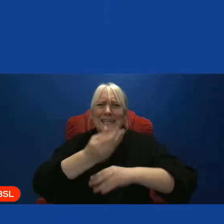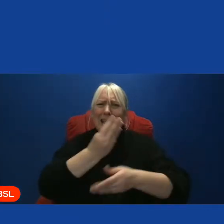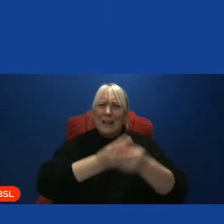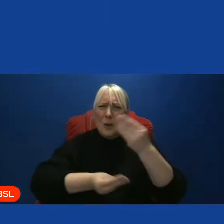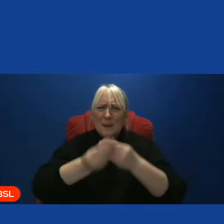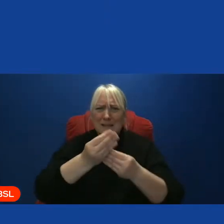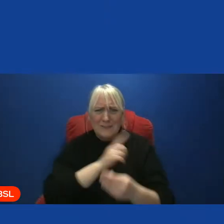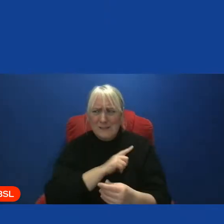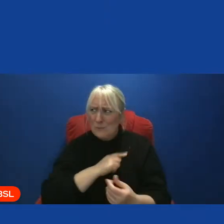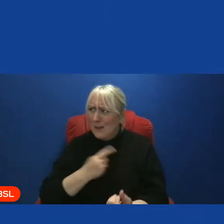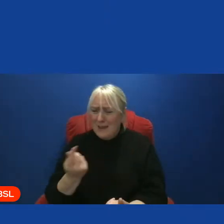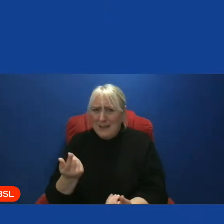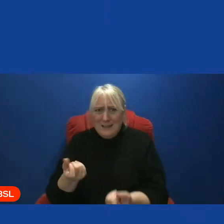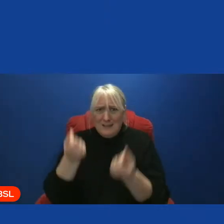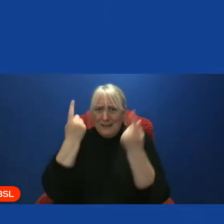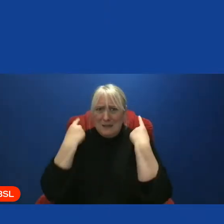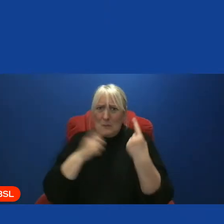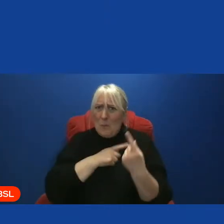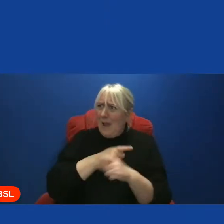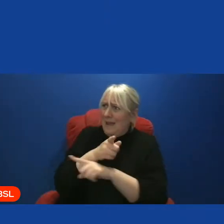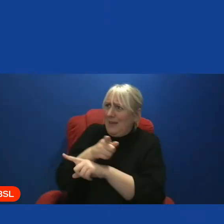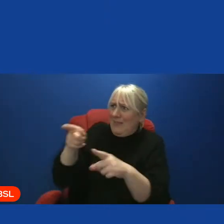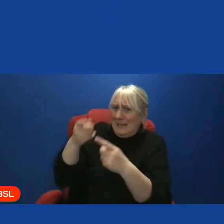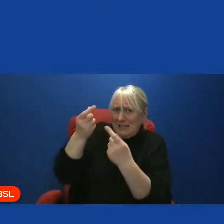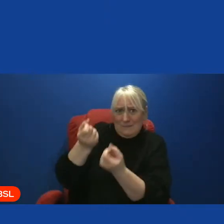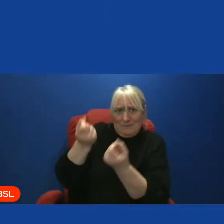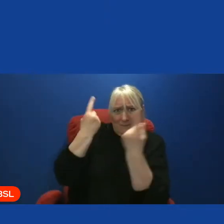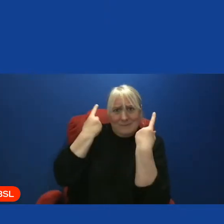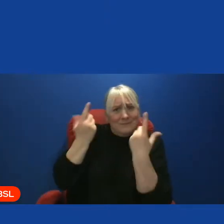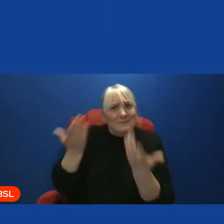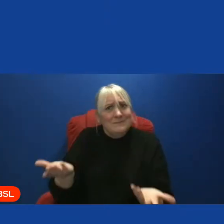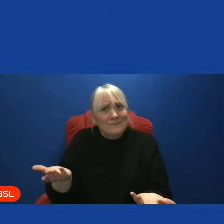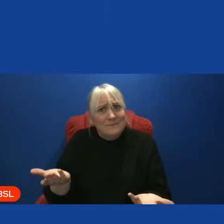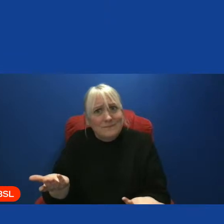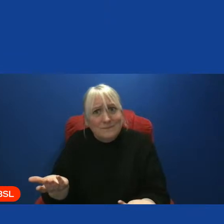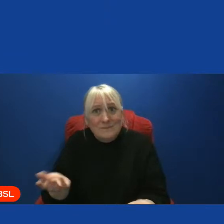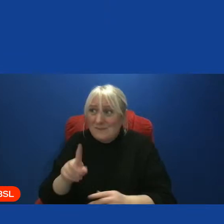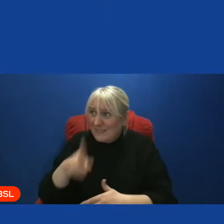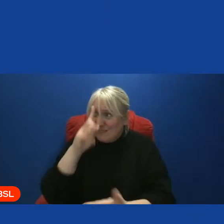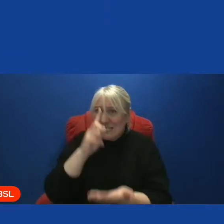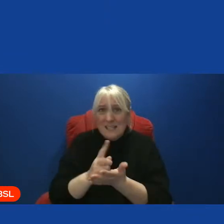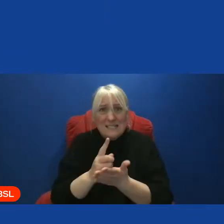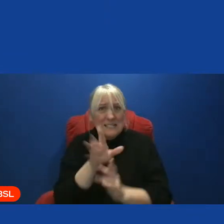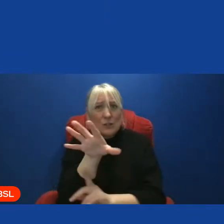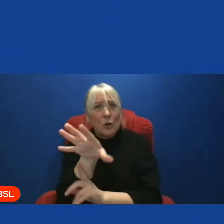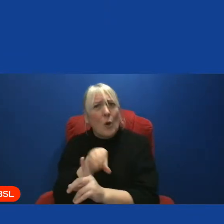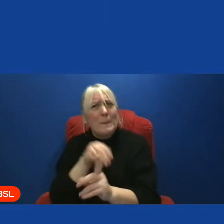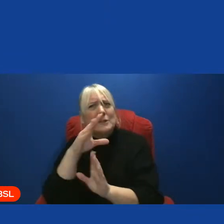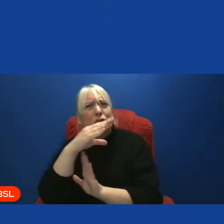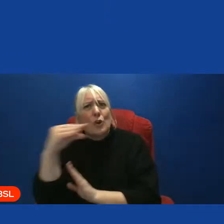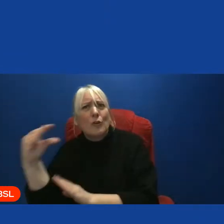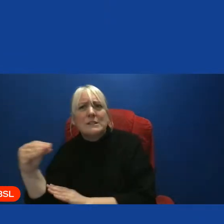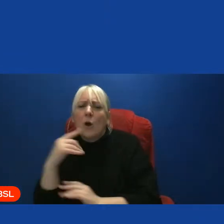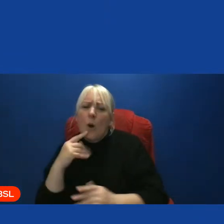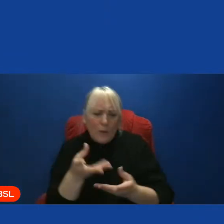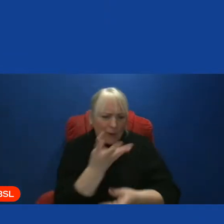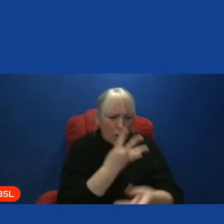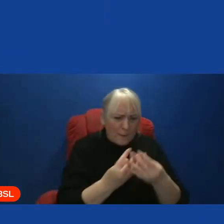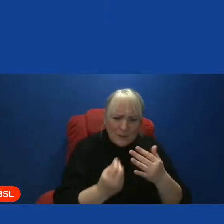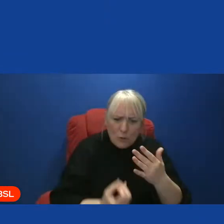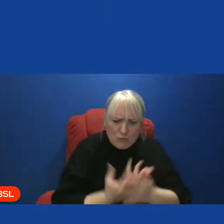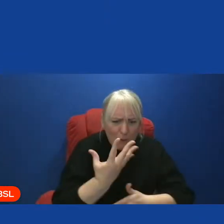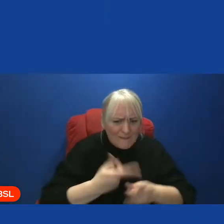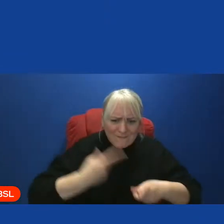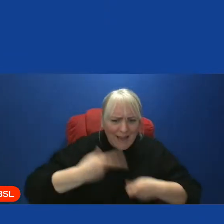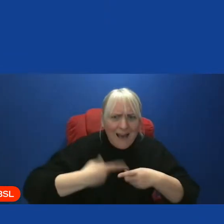why they don't understand this now. So what they've decided, just like the Tories, if the economy isn't growing fast enough and